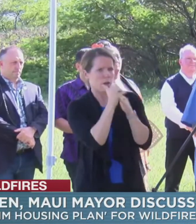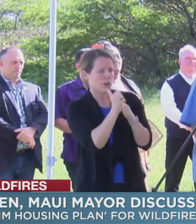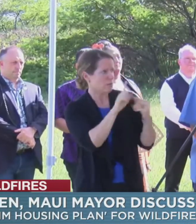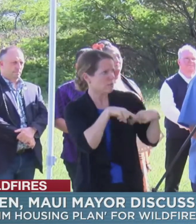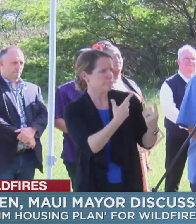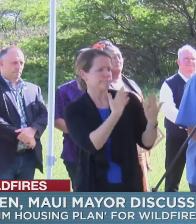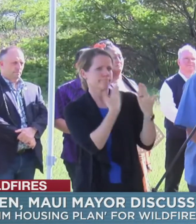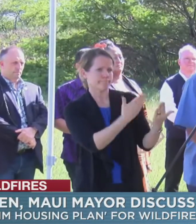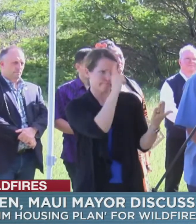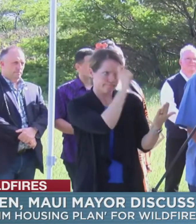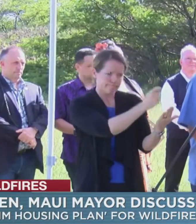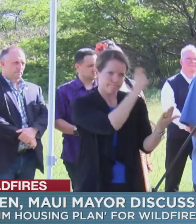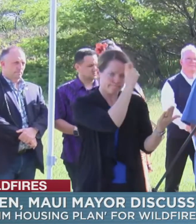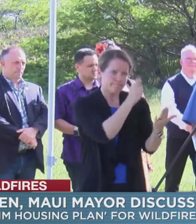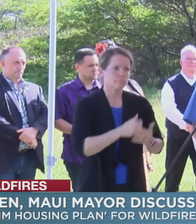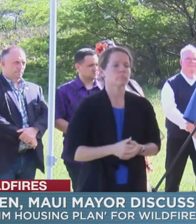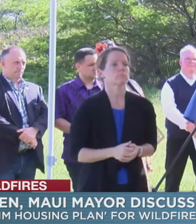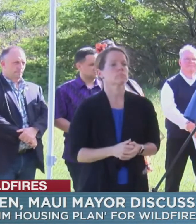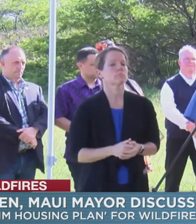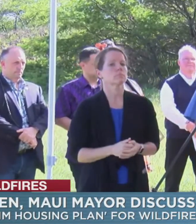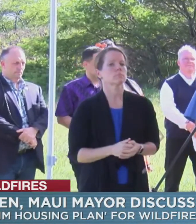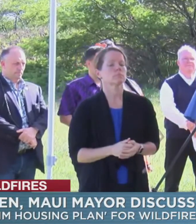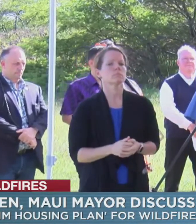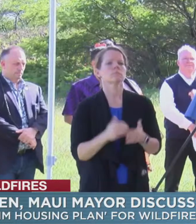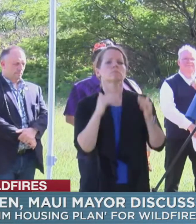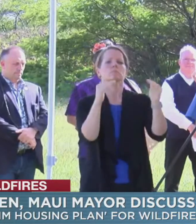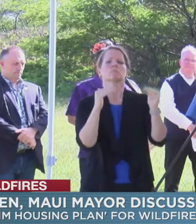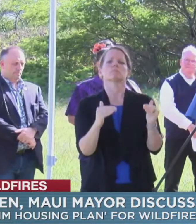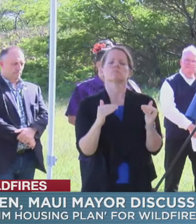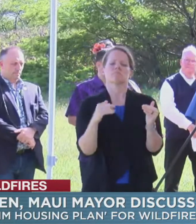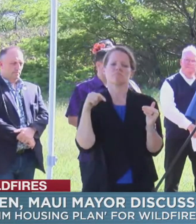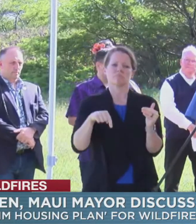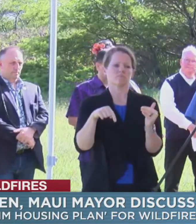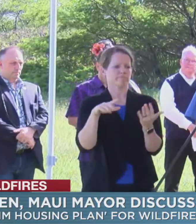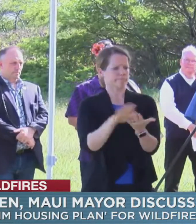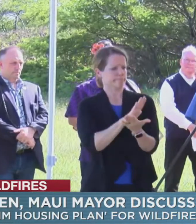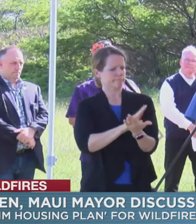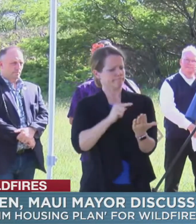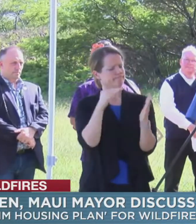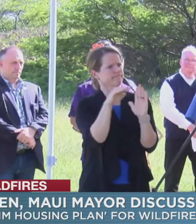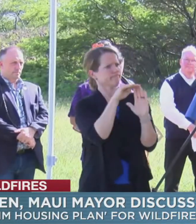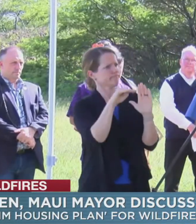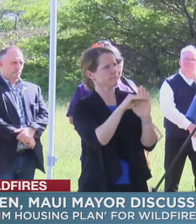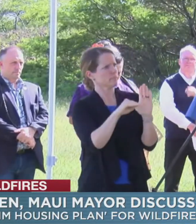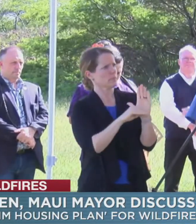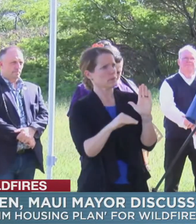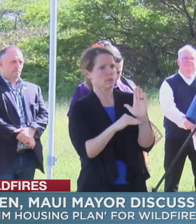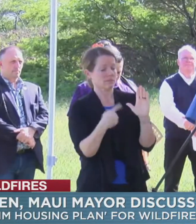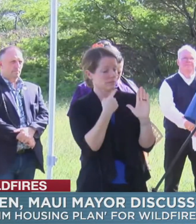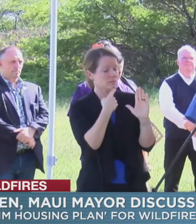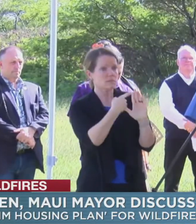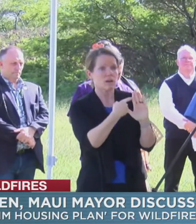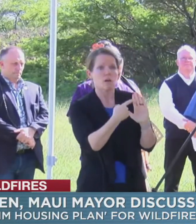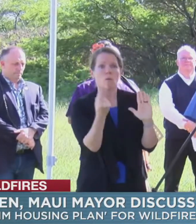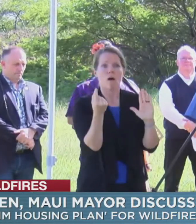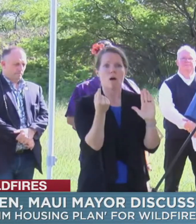I also want to acknowledge that this document is really about recognizing roles and responsibilities. And